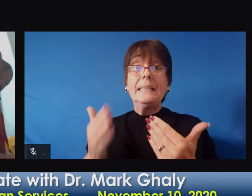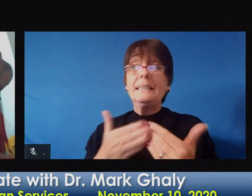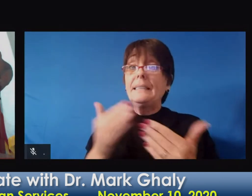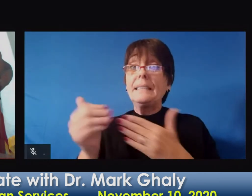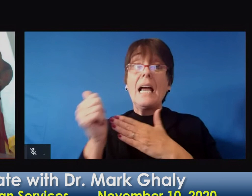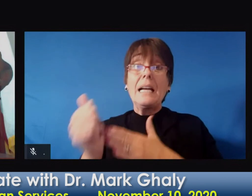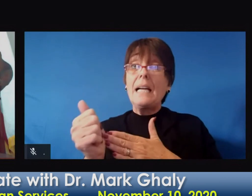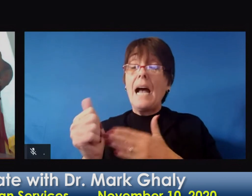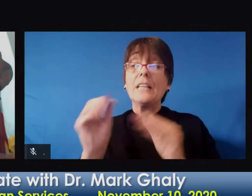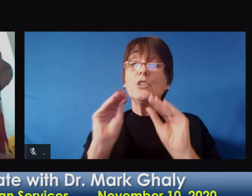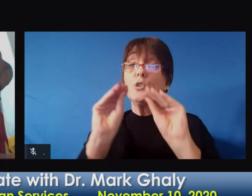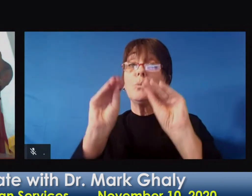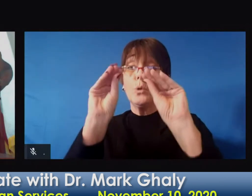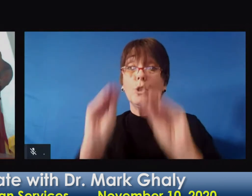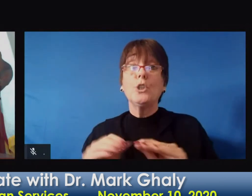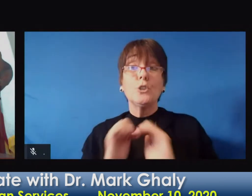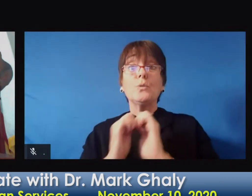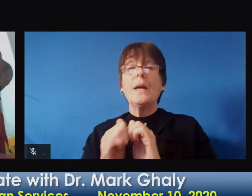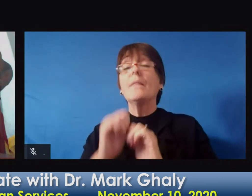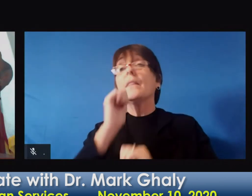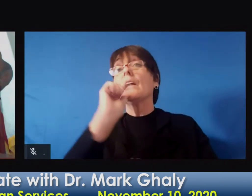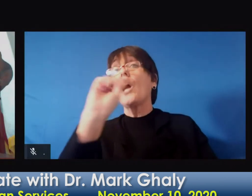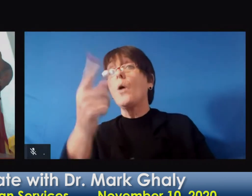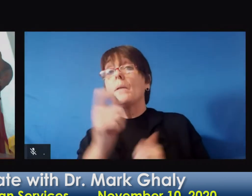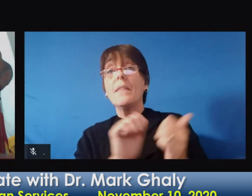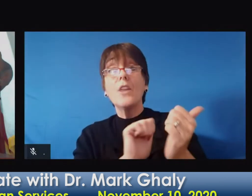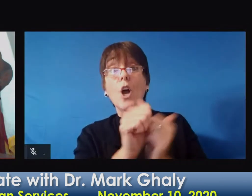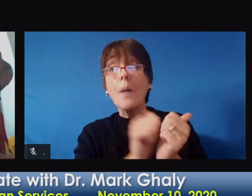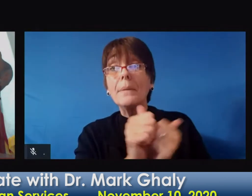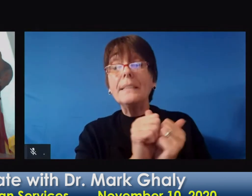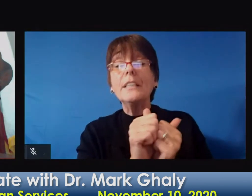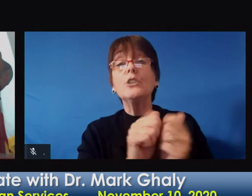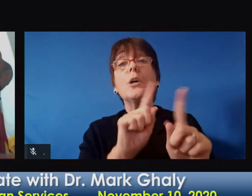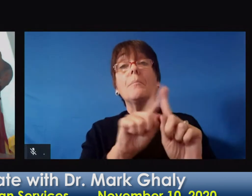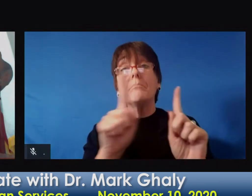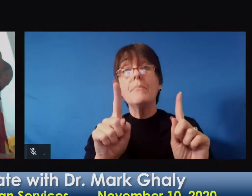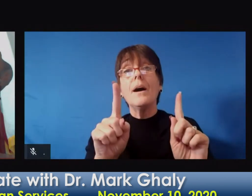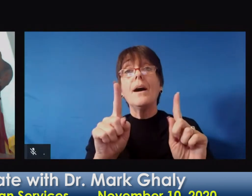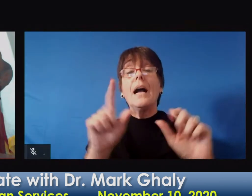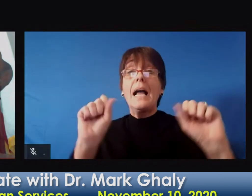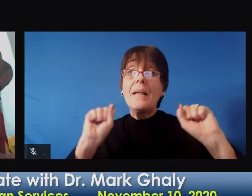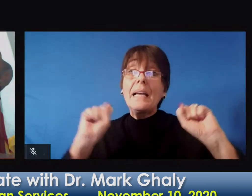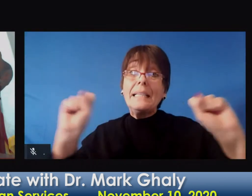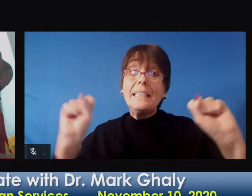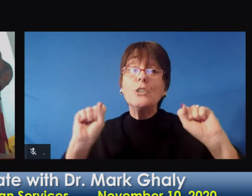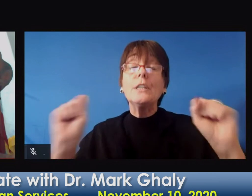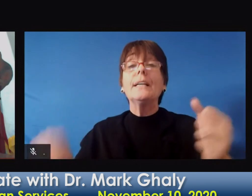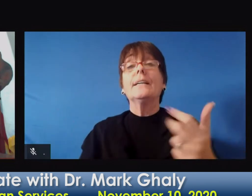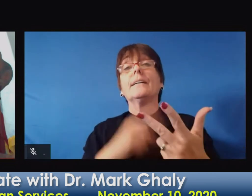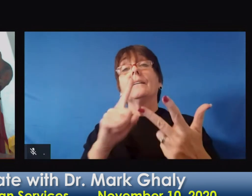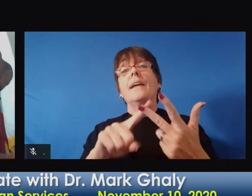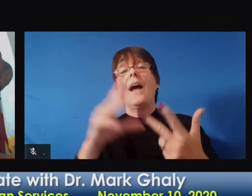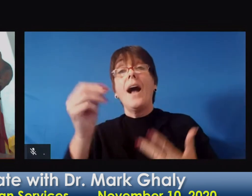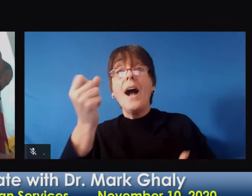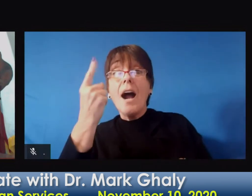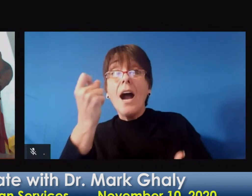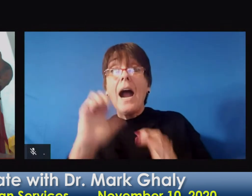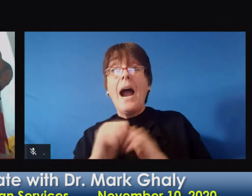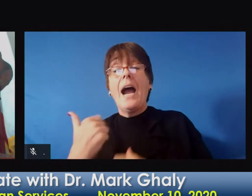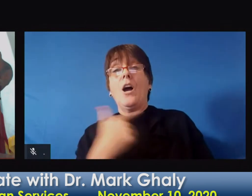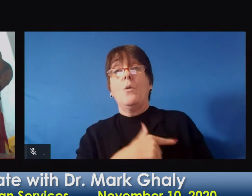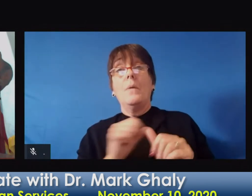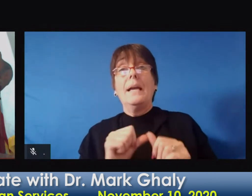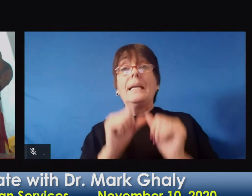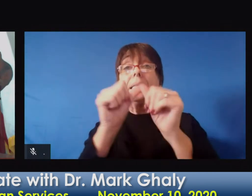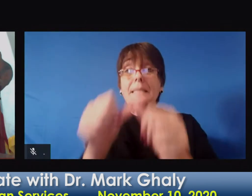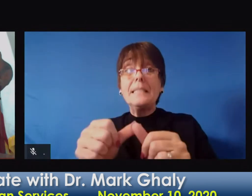to put together. There's not just the competition issue, but there's the conditioning issue. There's understanding how we continue to